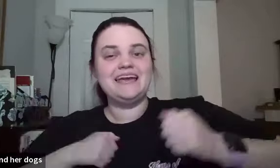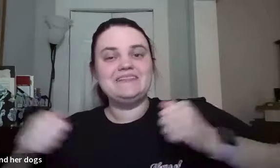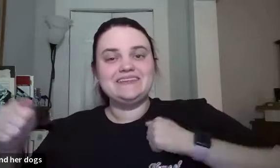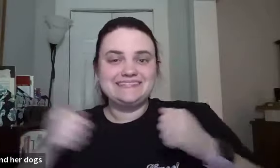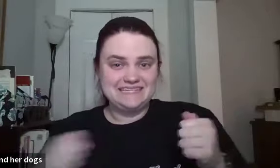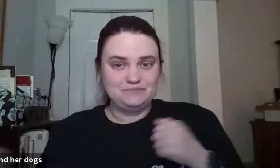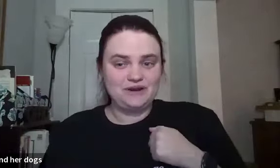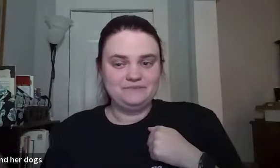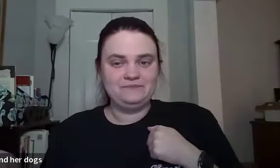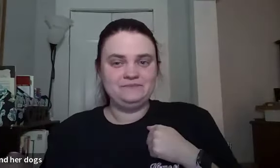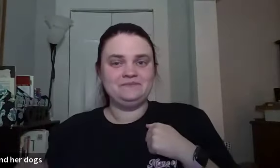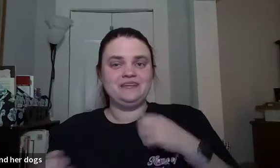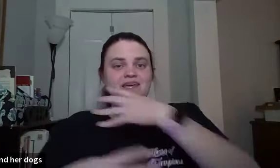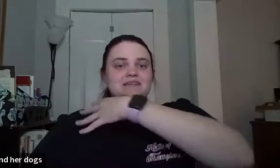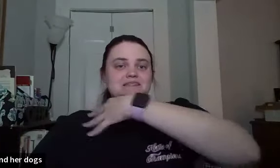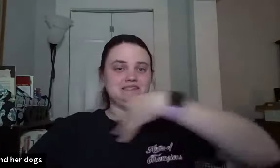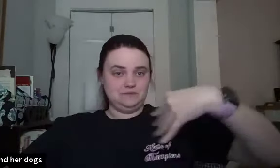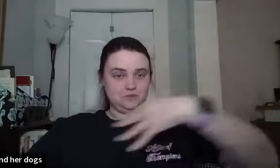And then zebra. Zebra.